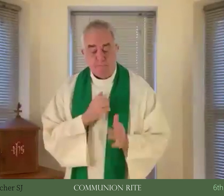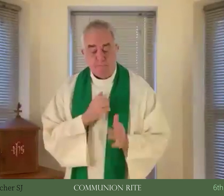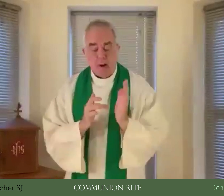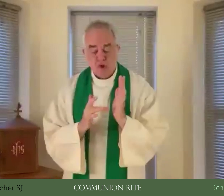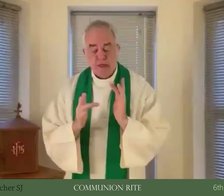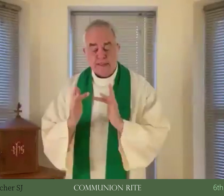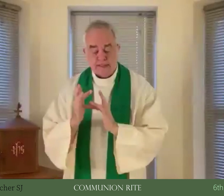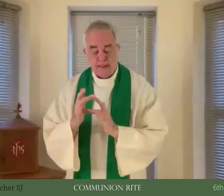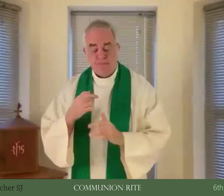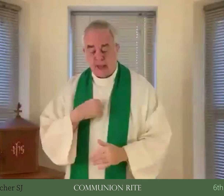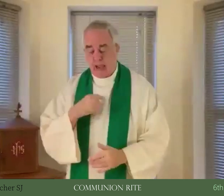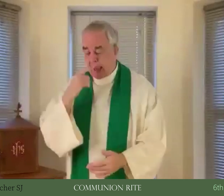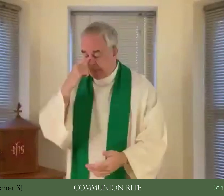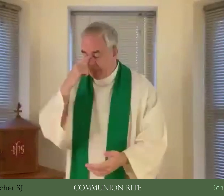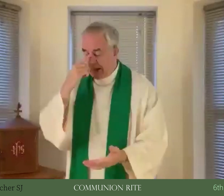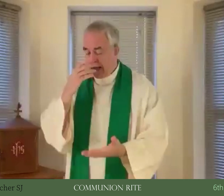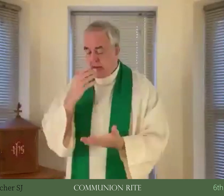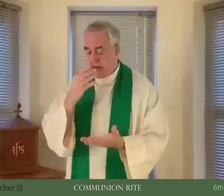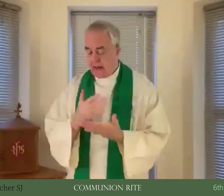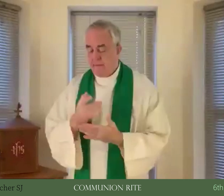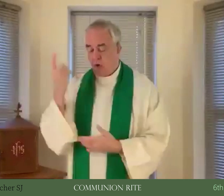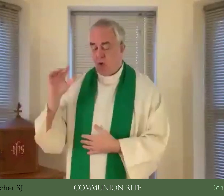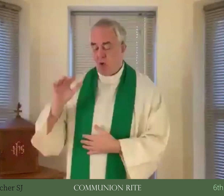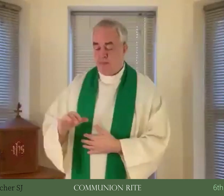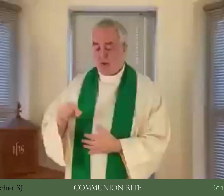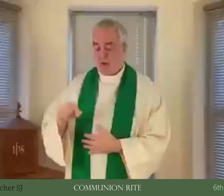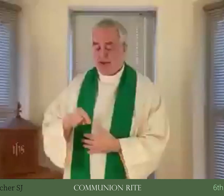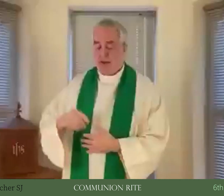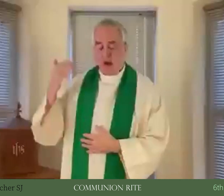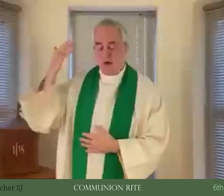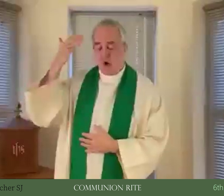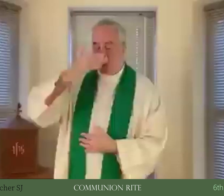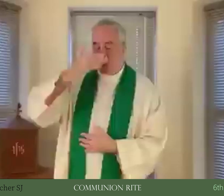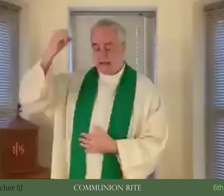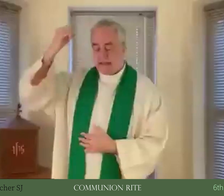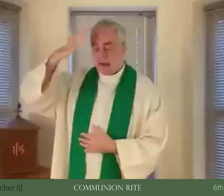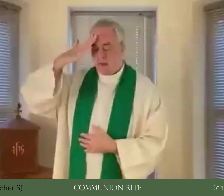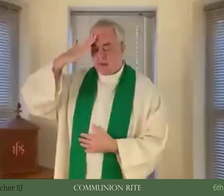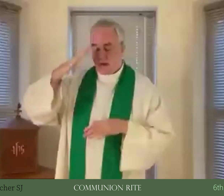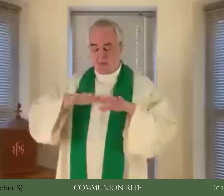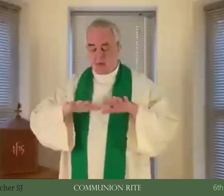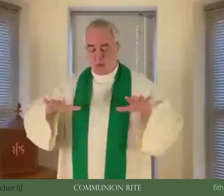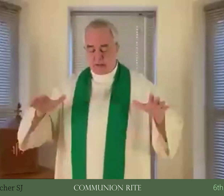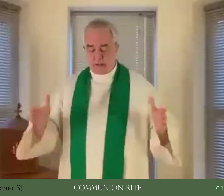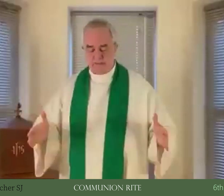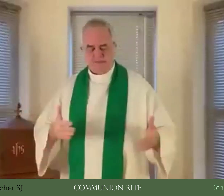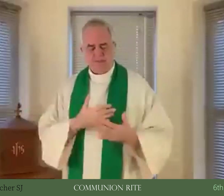My Jesus, I believe you are present, the Holy Sacrament, the altar. I